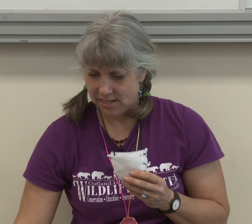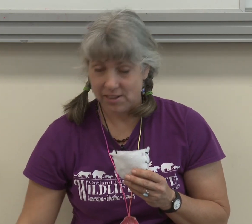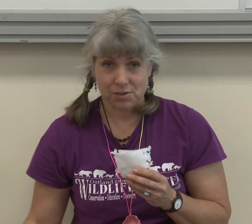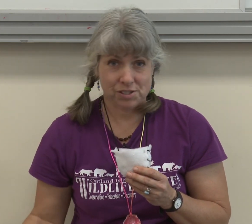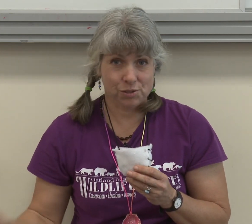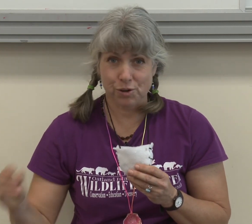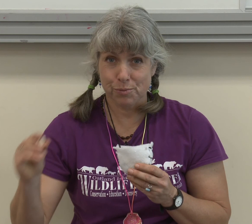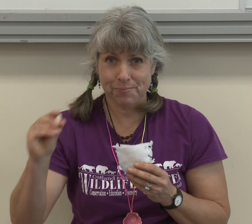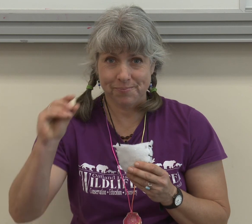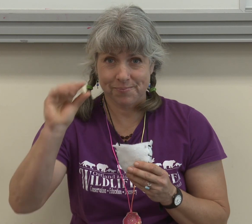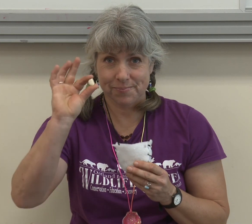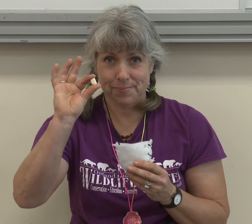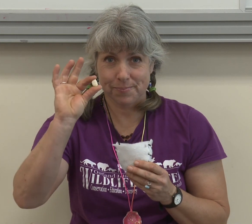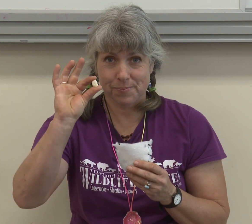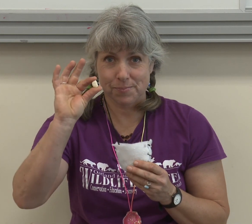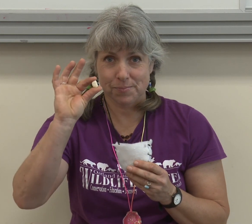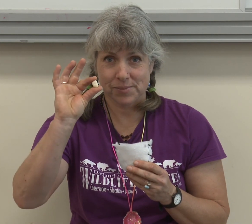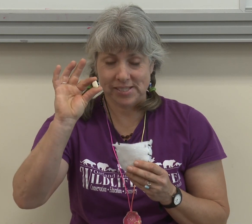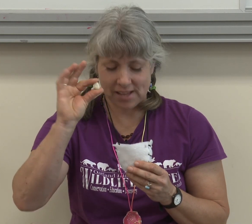There's still room. 7,